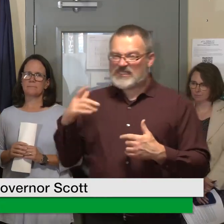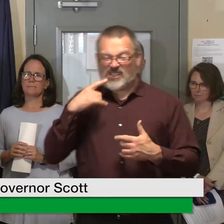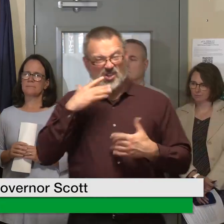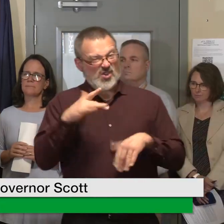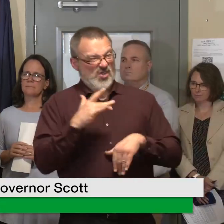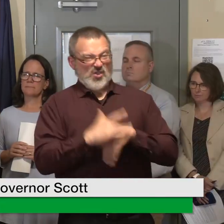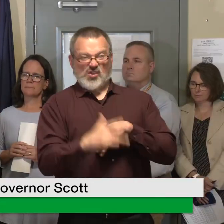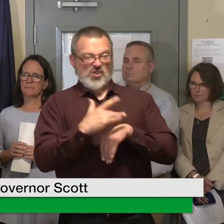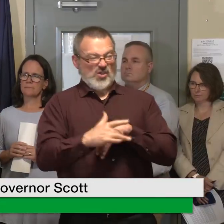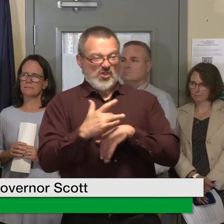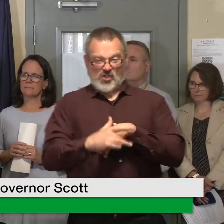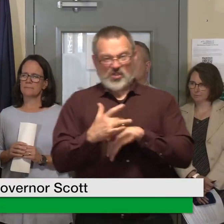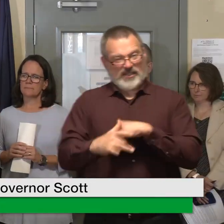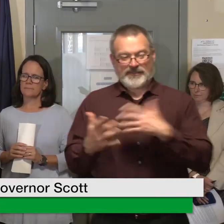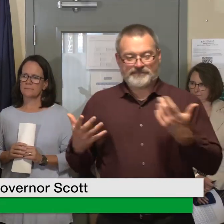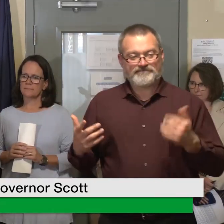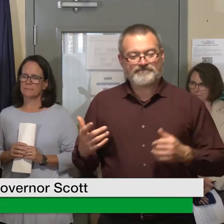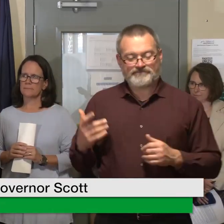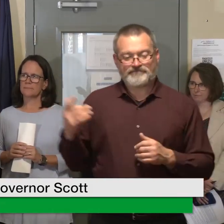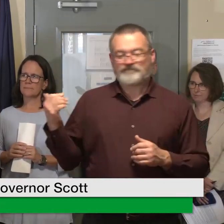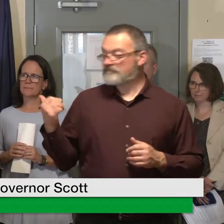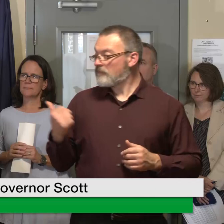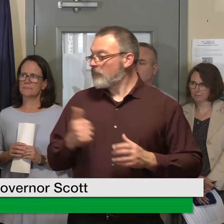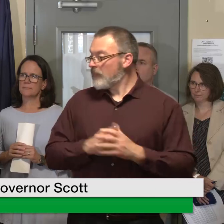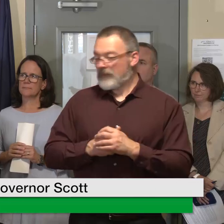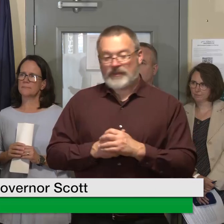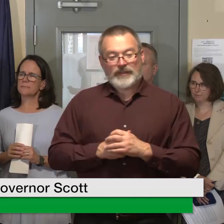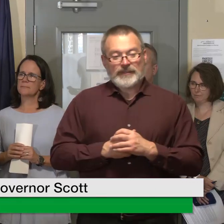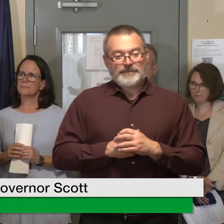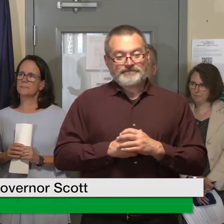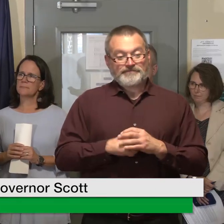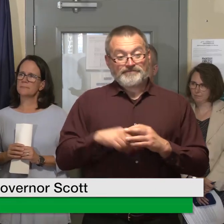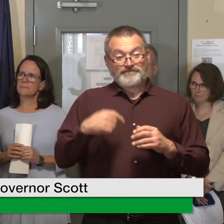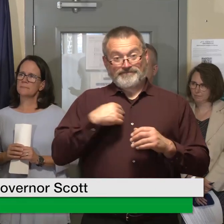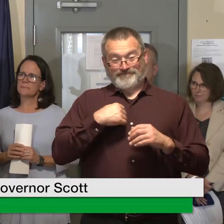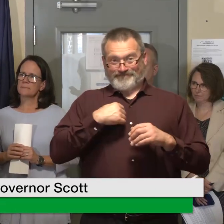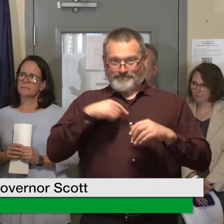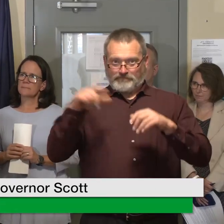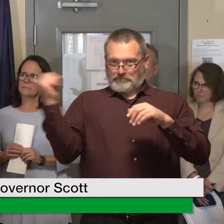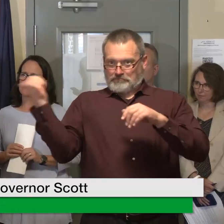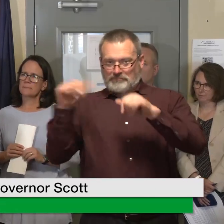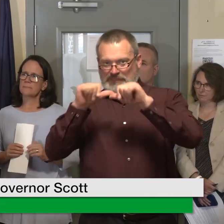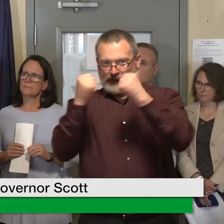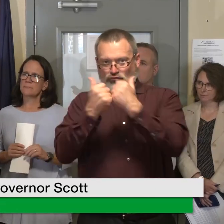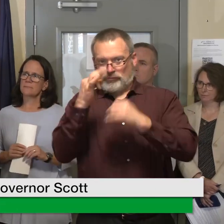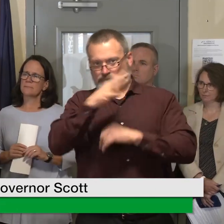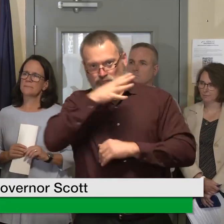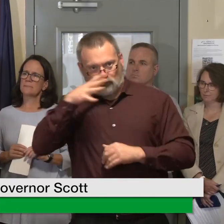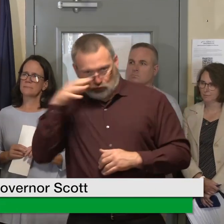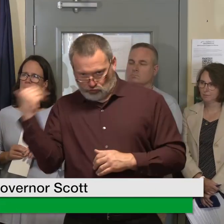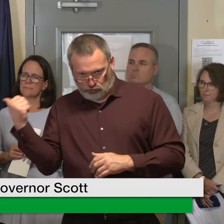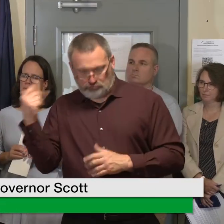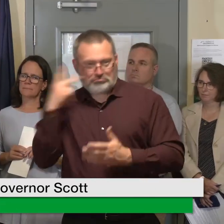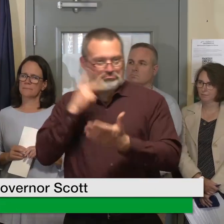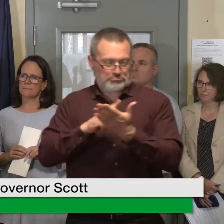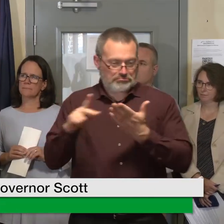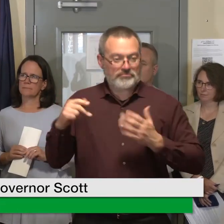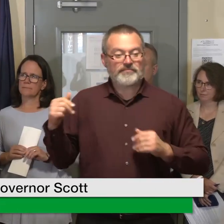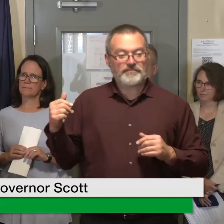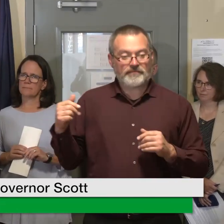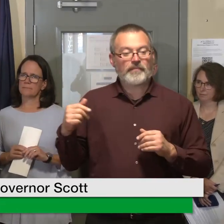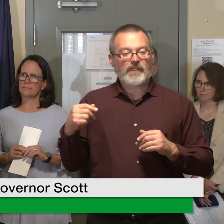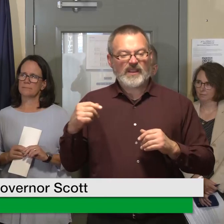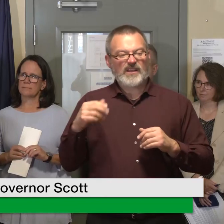have. Sure. Anson Tebbets, Agency of Agriculture. Early on, we are going to have significant